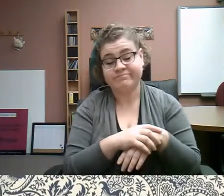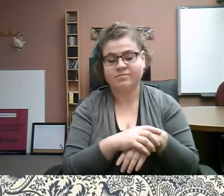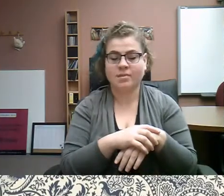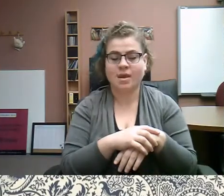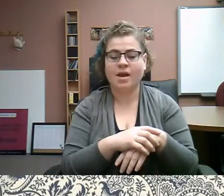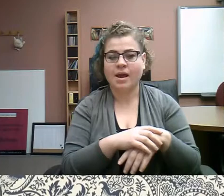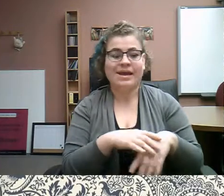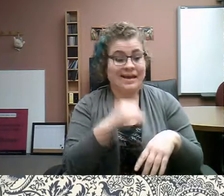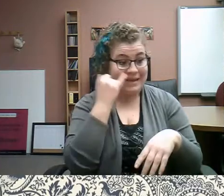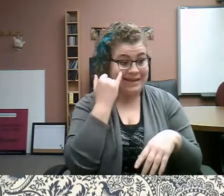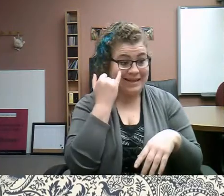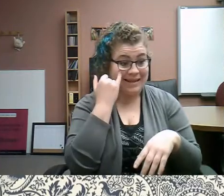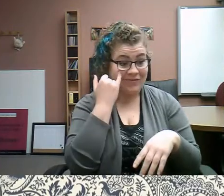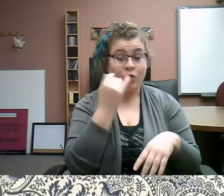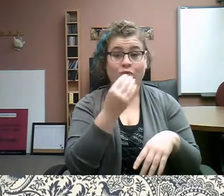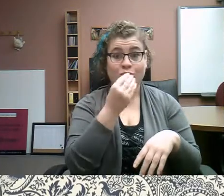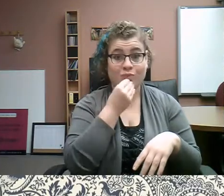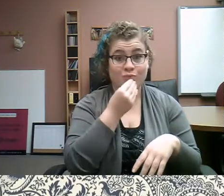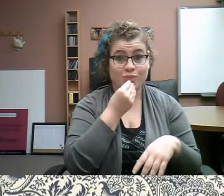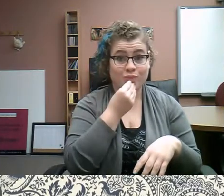So food, right?